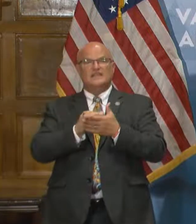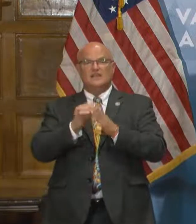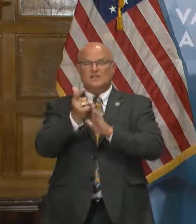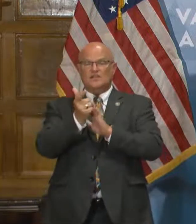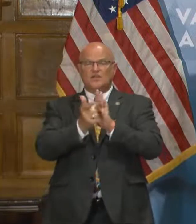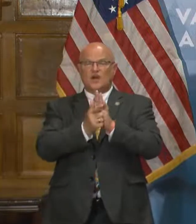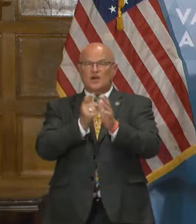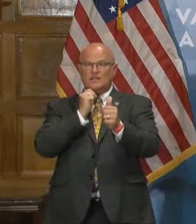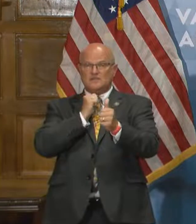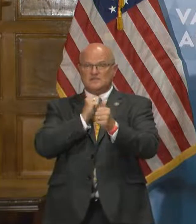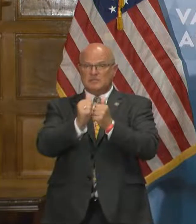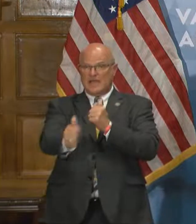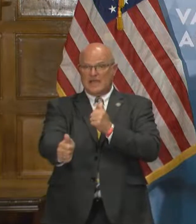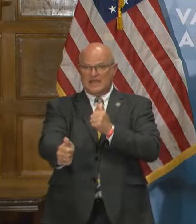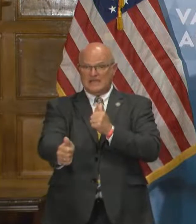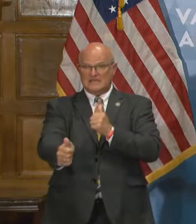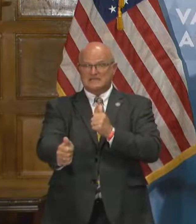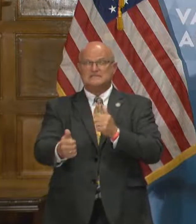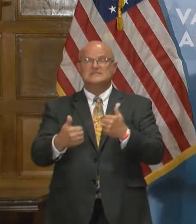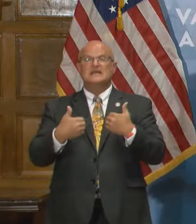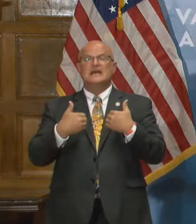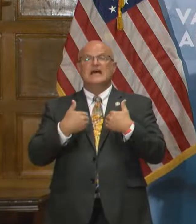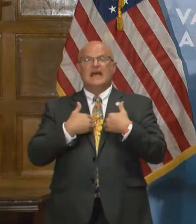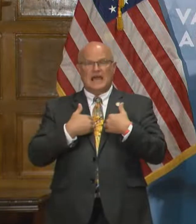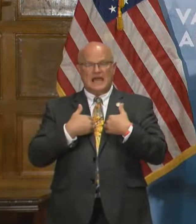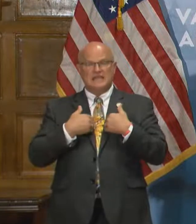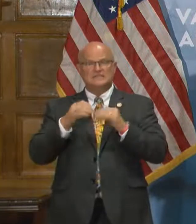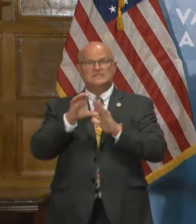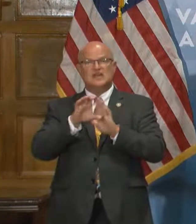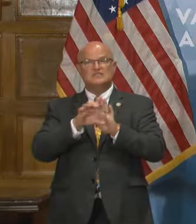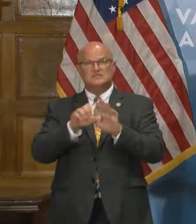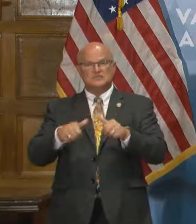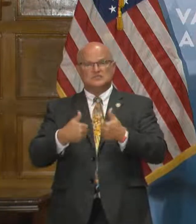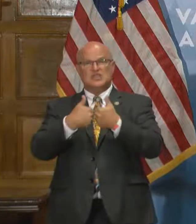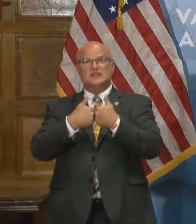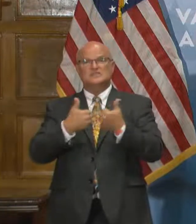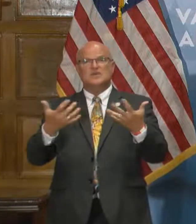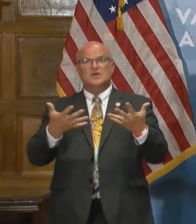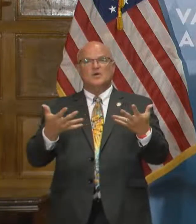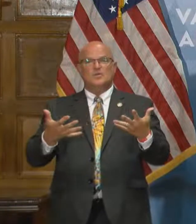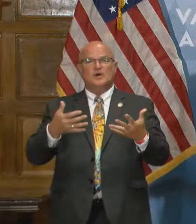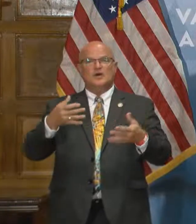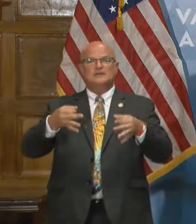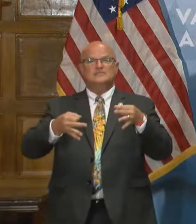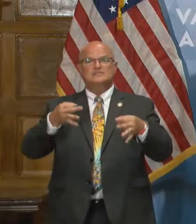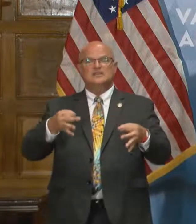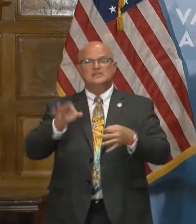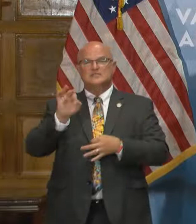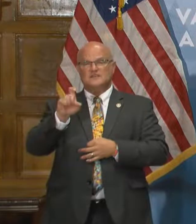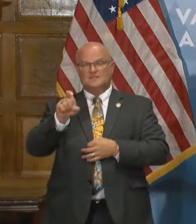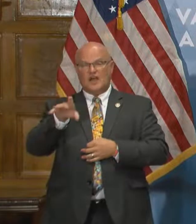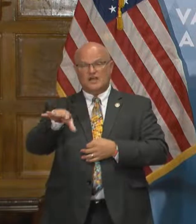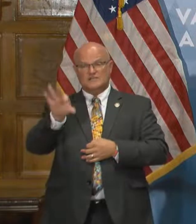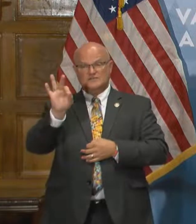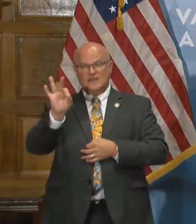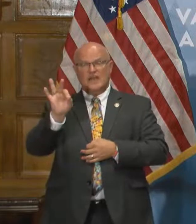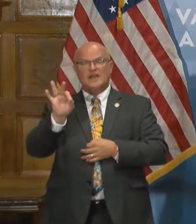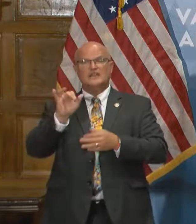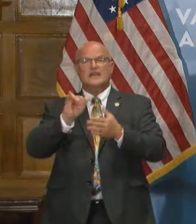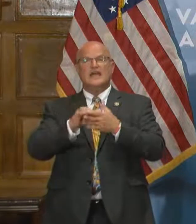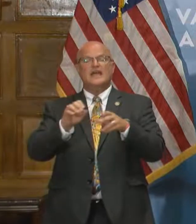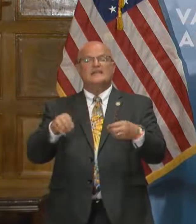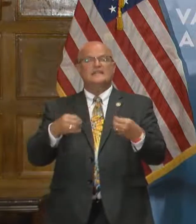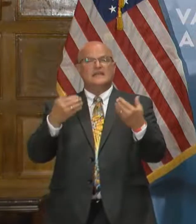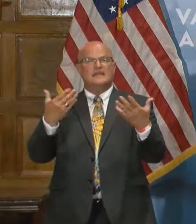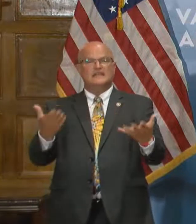law that was passed has constitutional challenges, and that's what Judge Fox found, and that